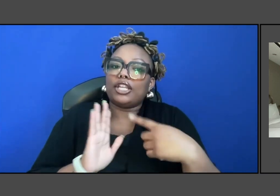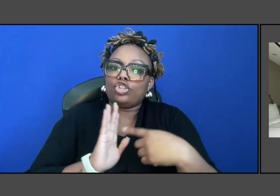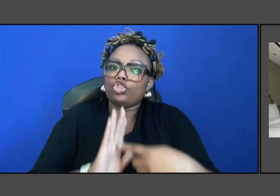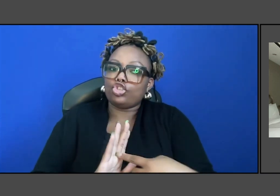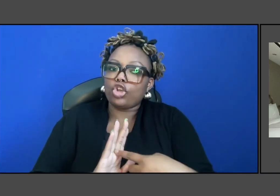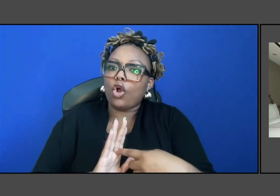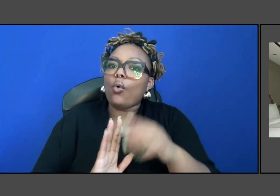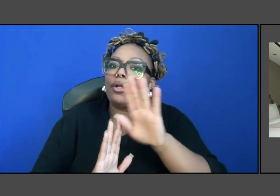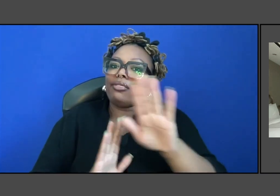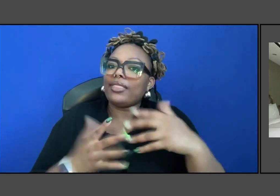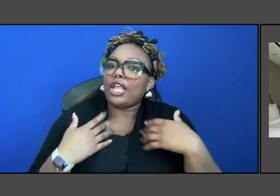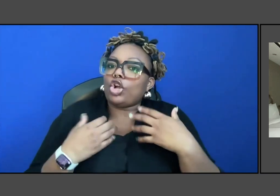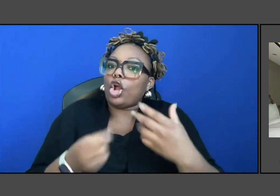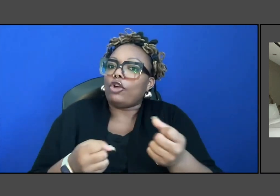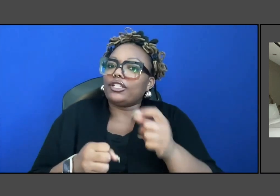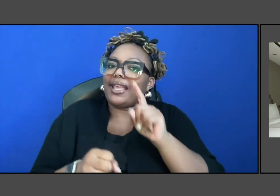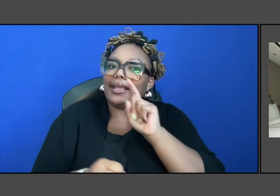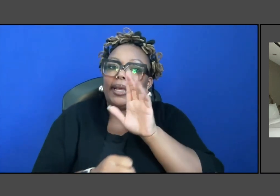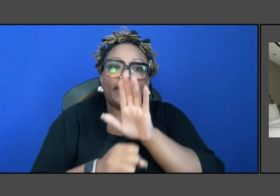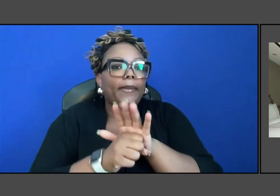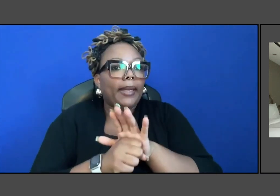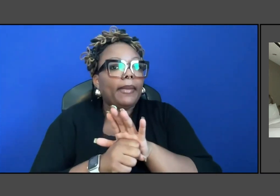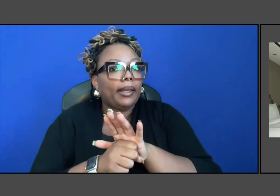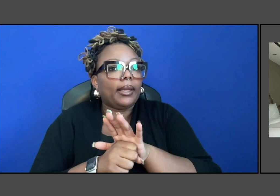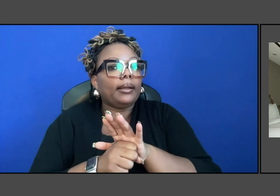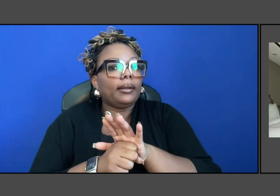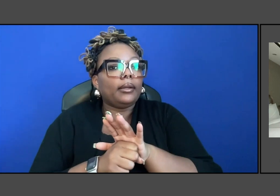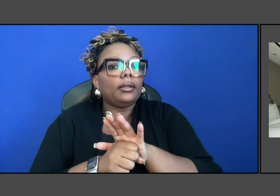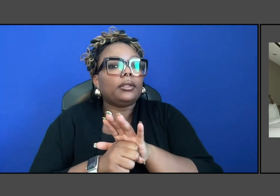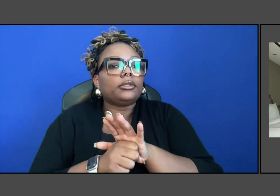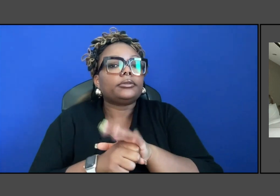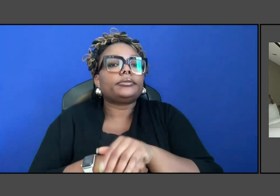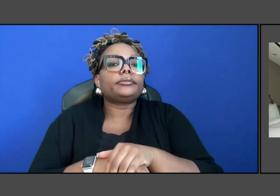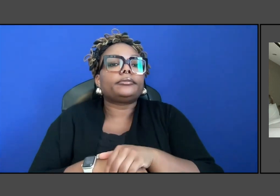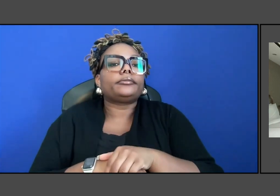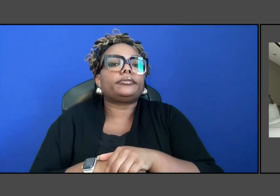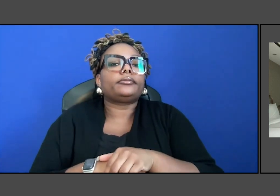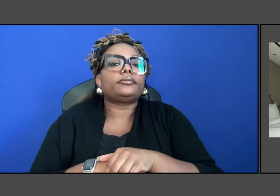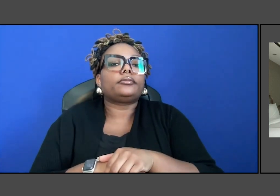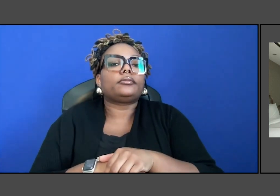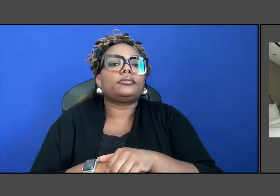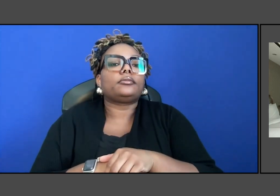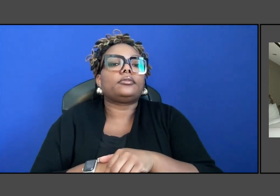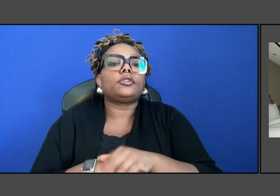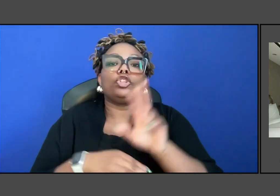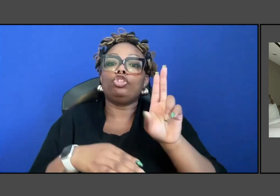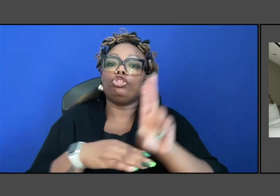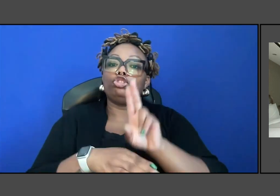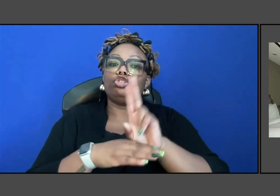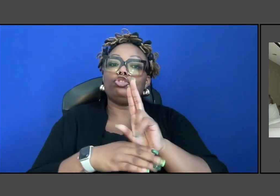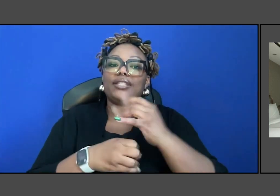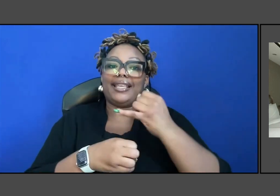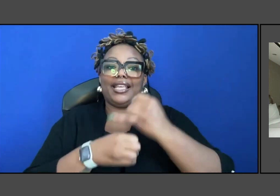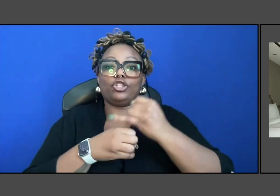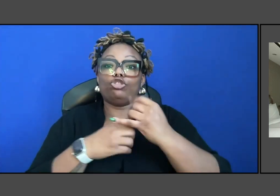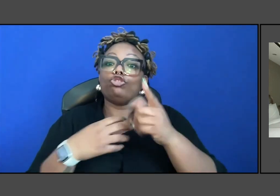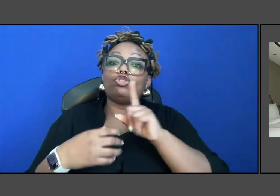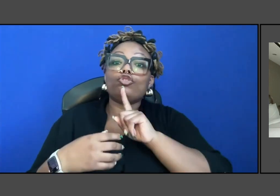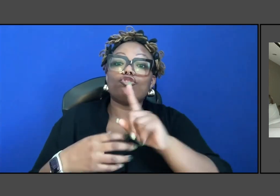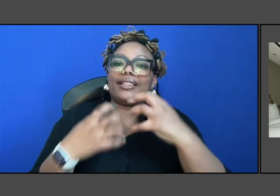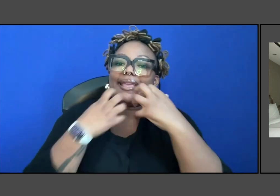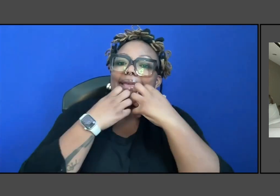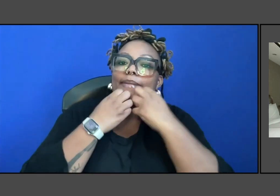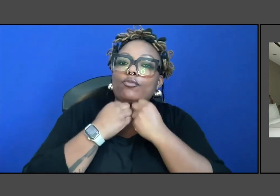and commitment to positioning institutions to embrace diverse